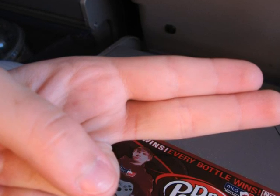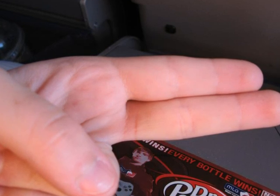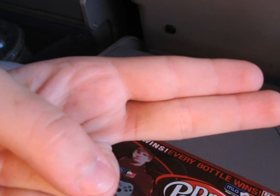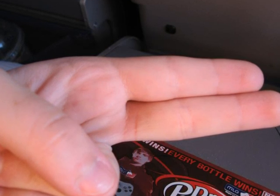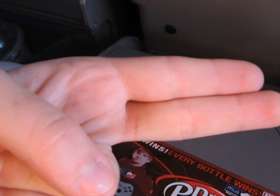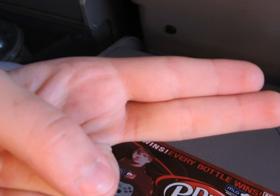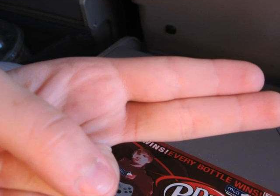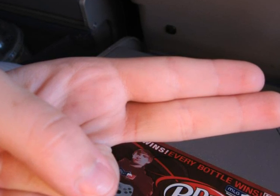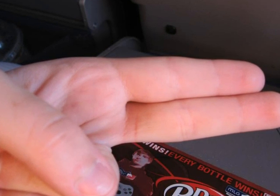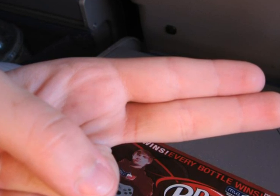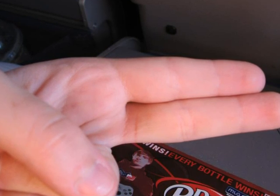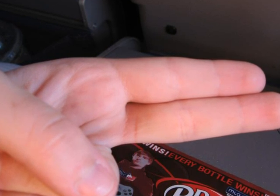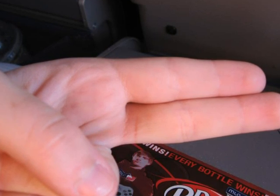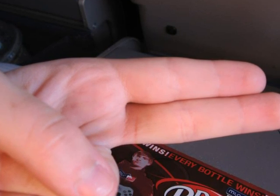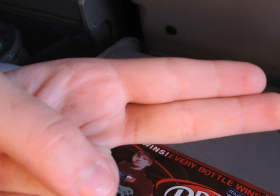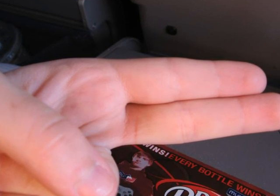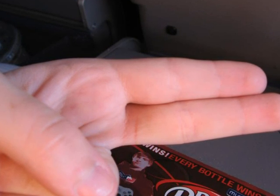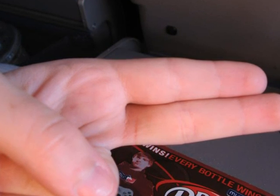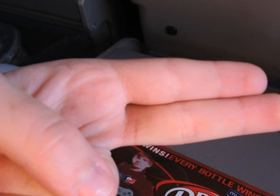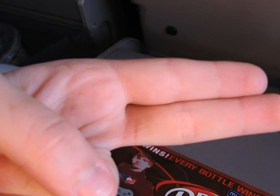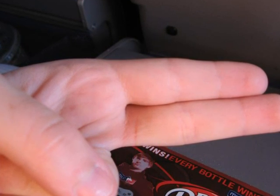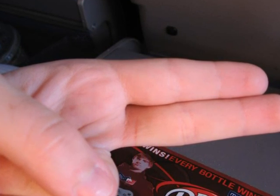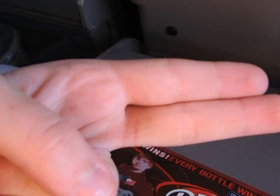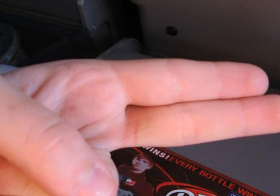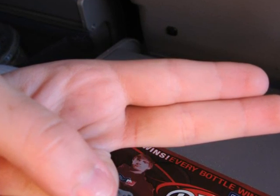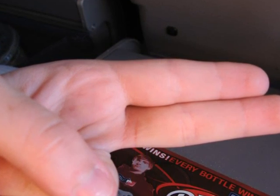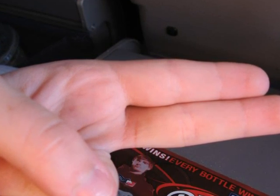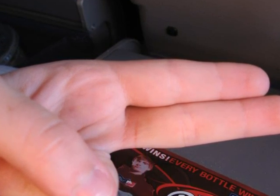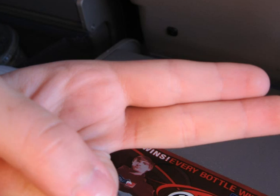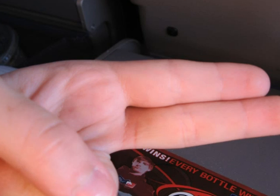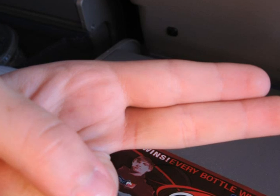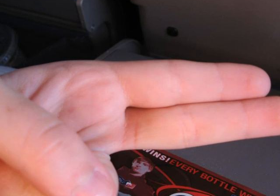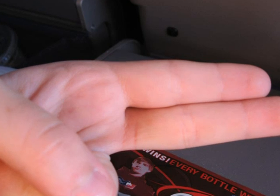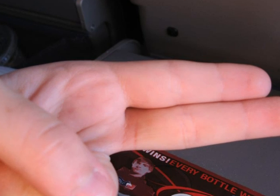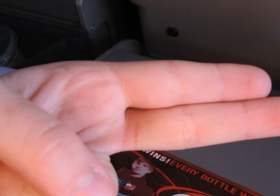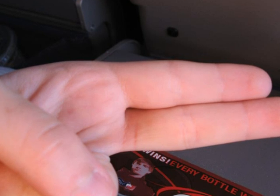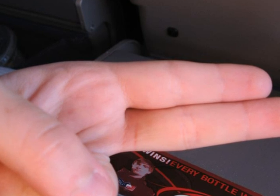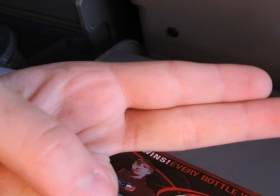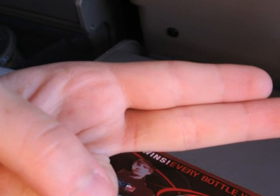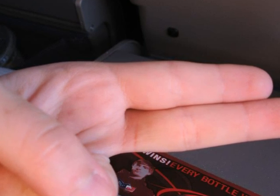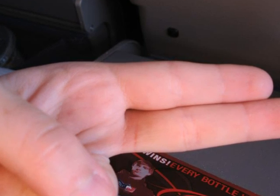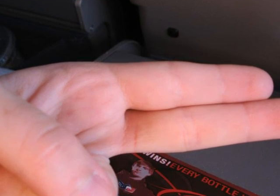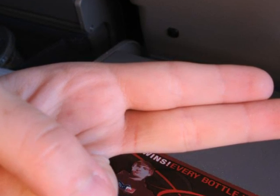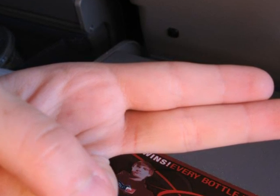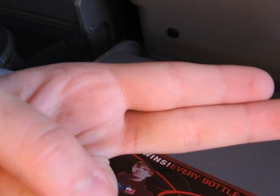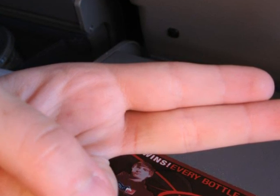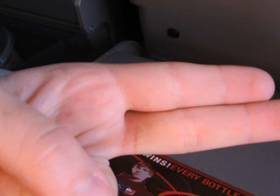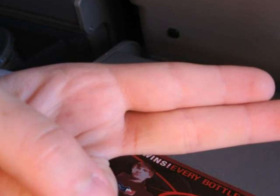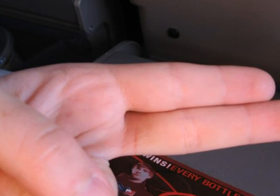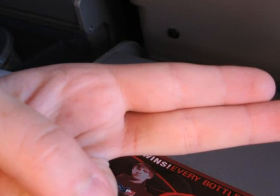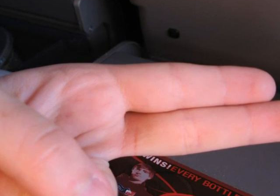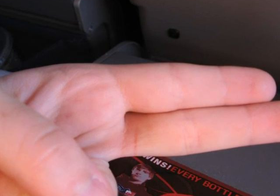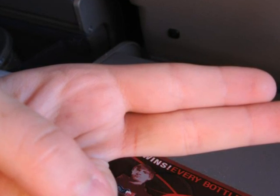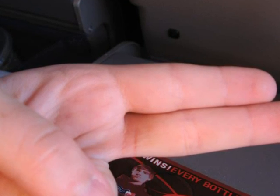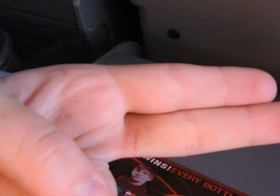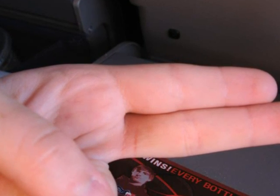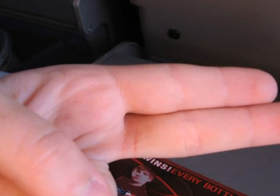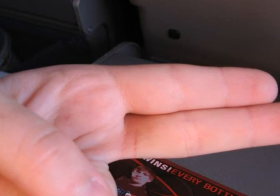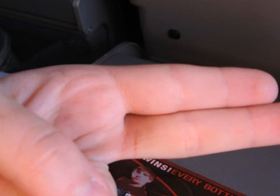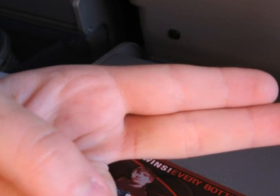one. Mine is the letter H, swinging back and forth over the palm of my hand, which is the sign for both music and singing, 2 of my